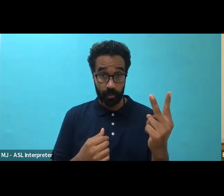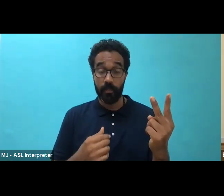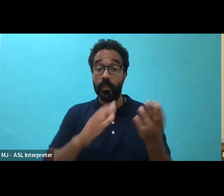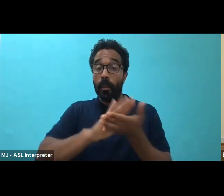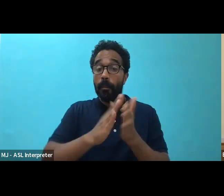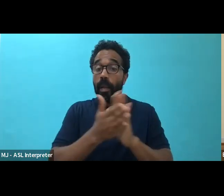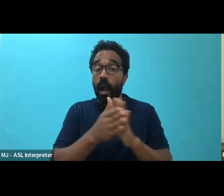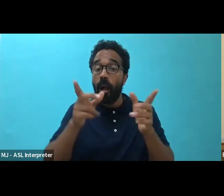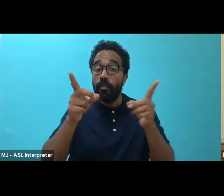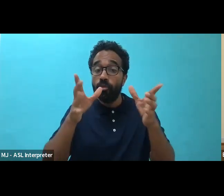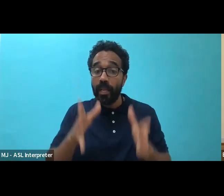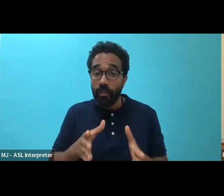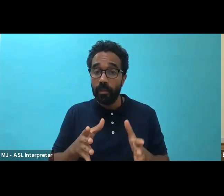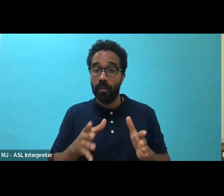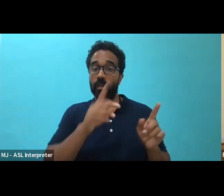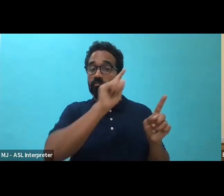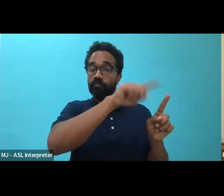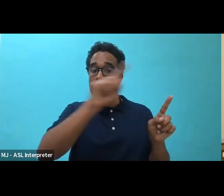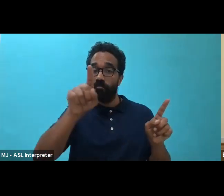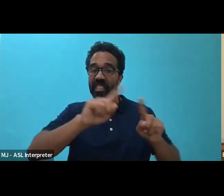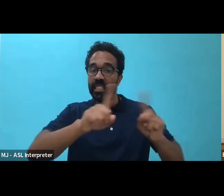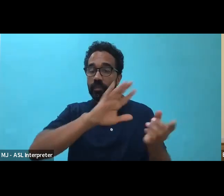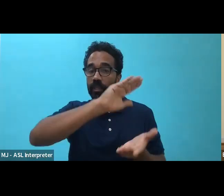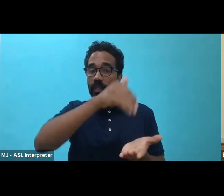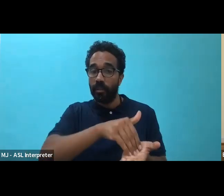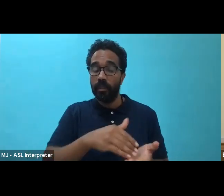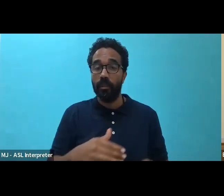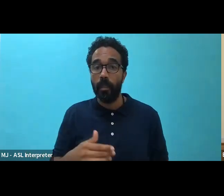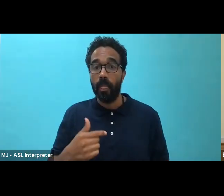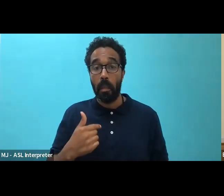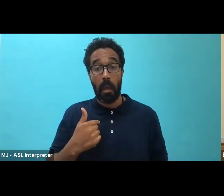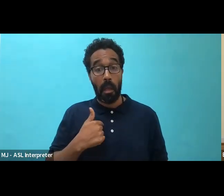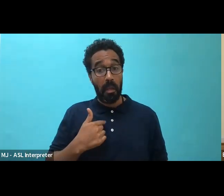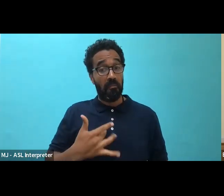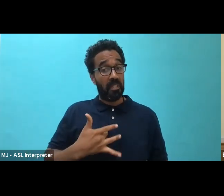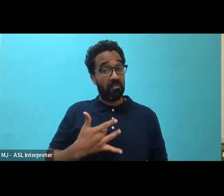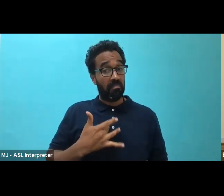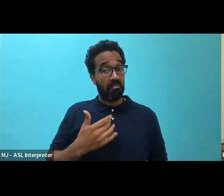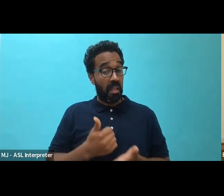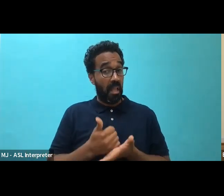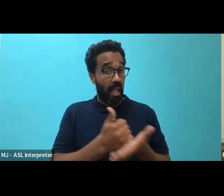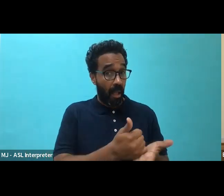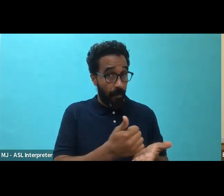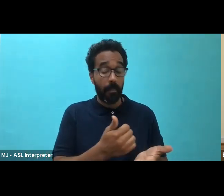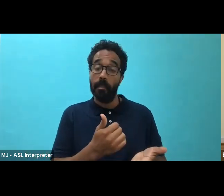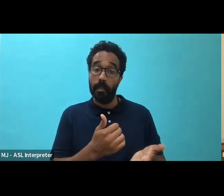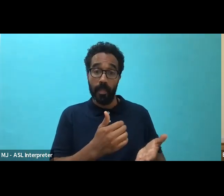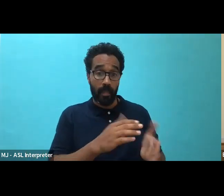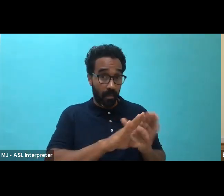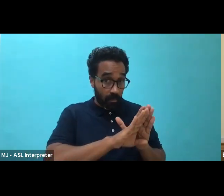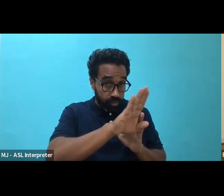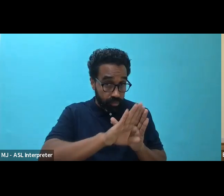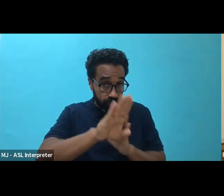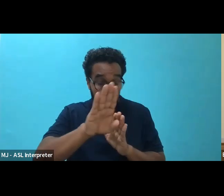directors at different centers. I like to think that I helped make that possible for them. And the